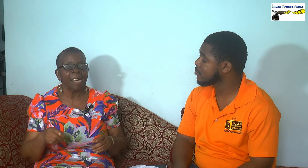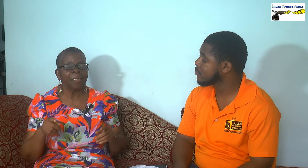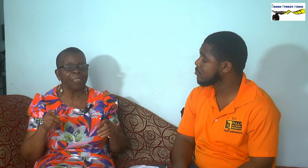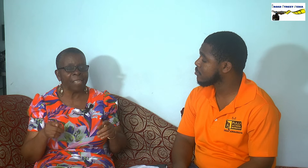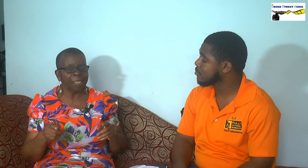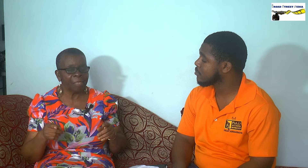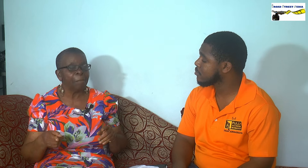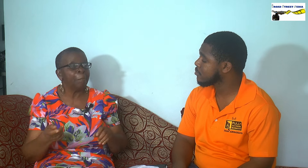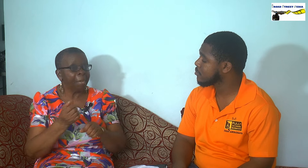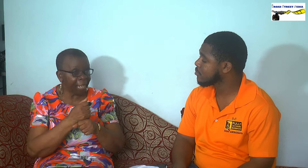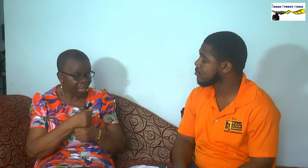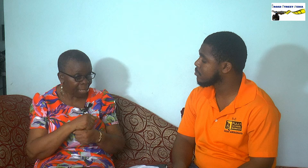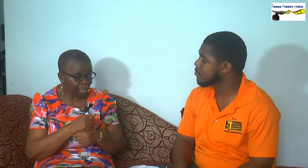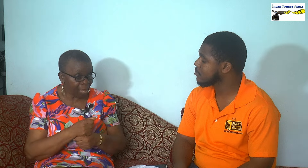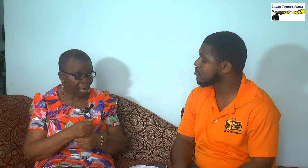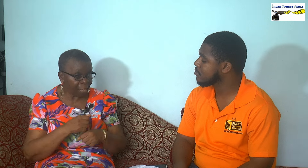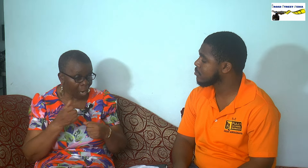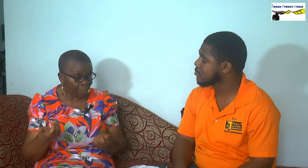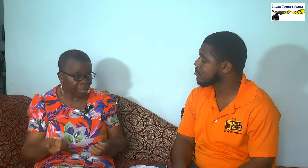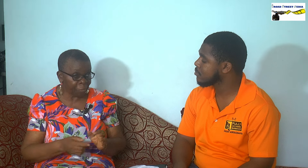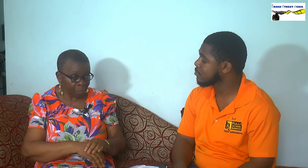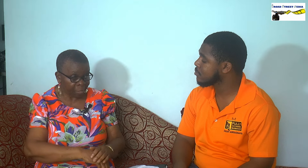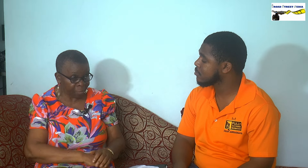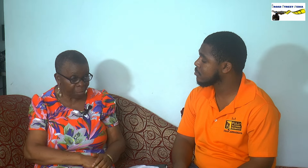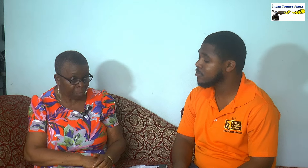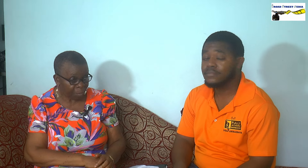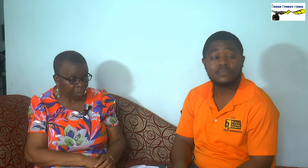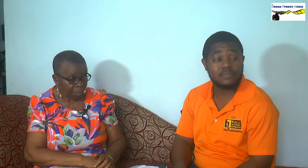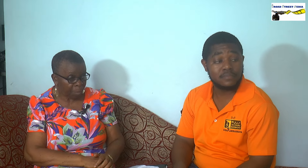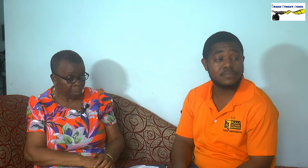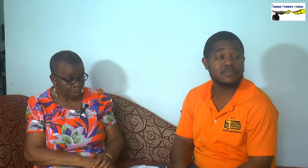and then make a garment from it.